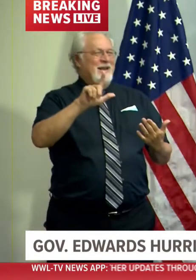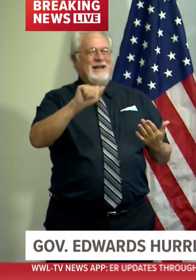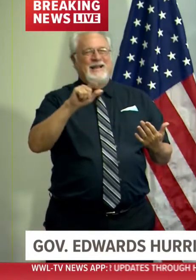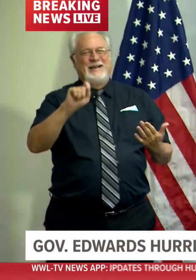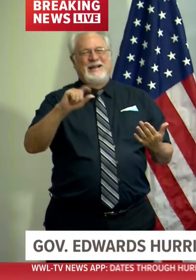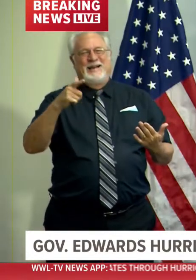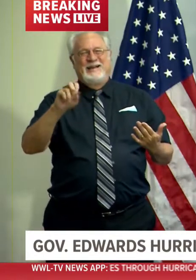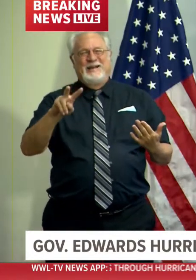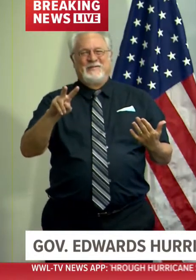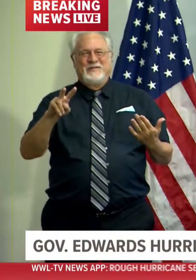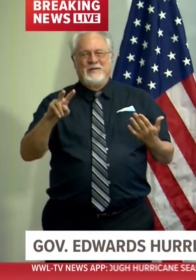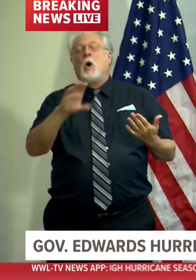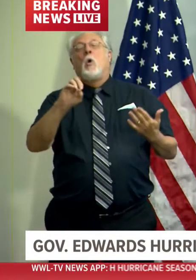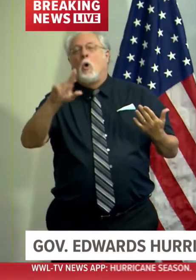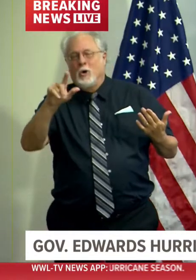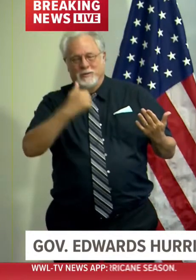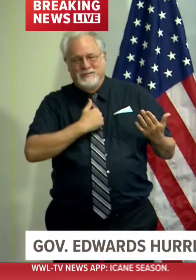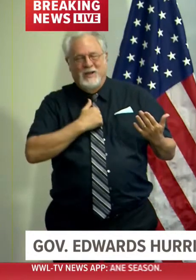511LA.org. That's it.